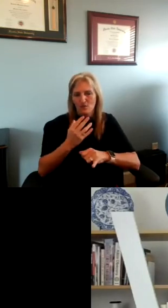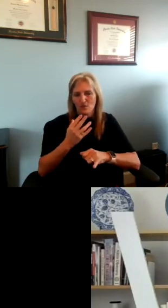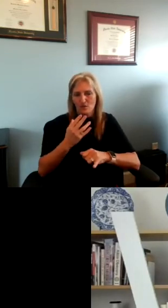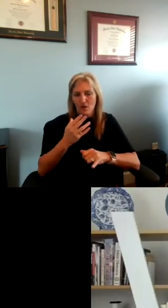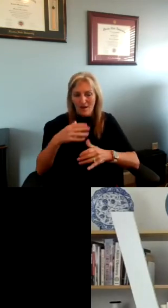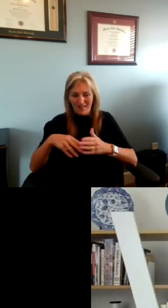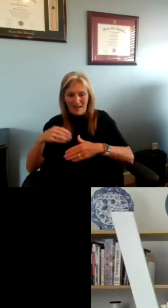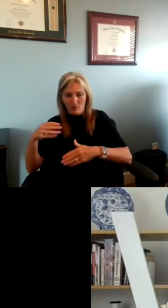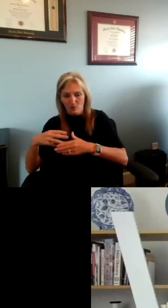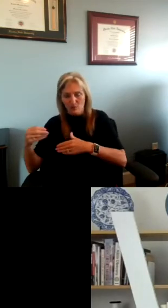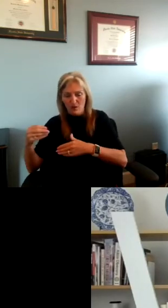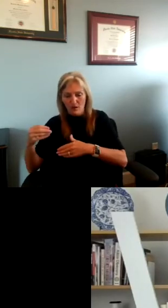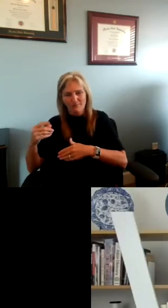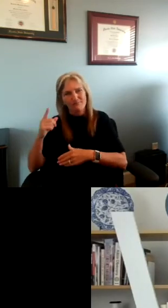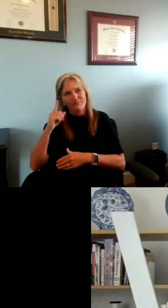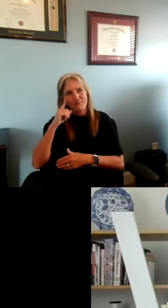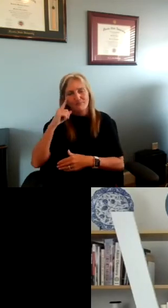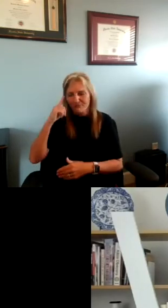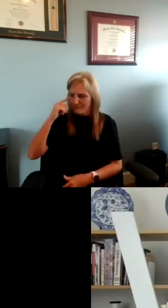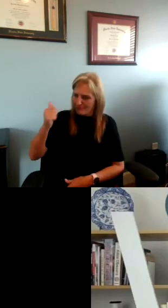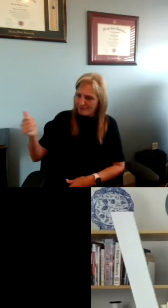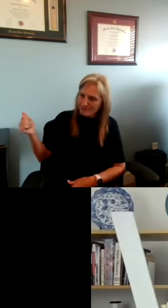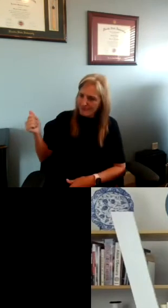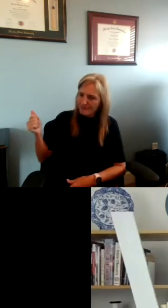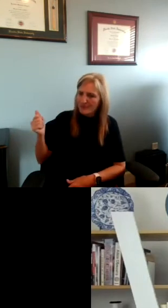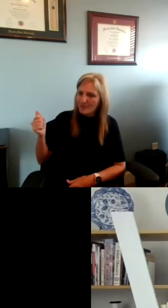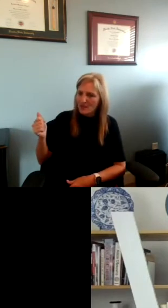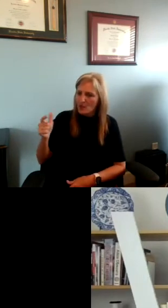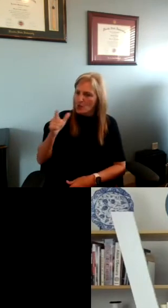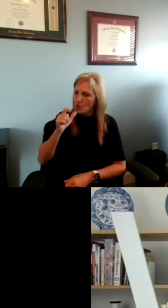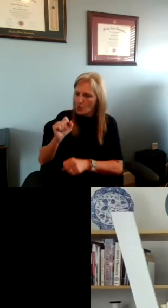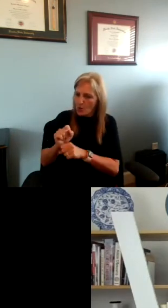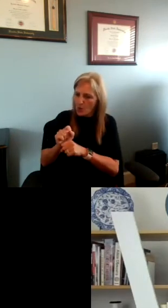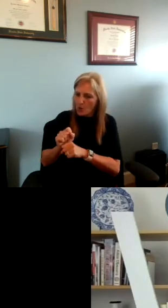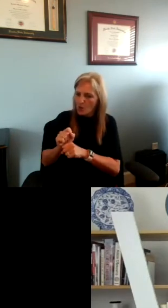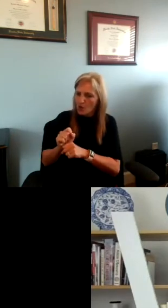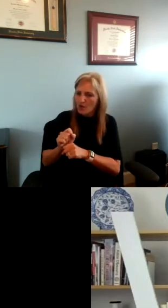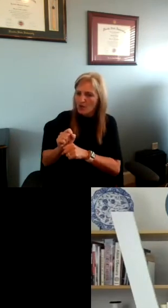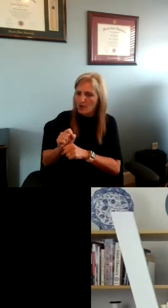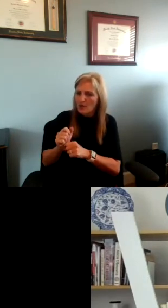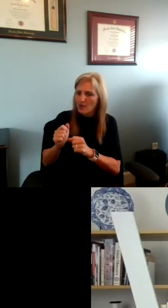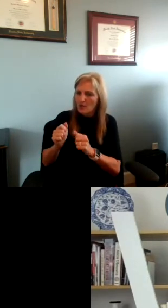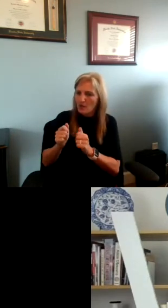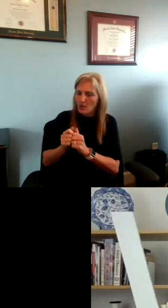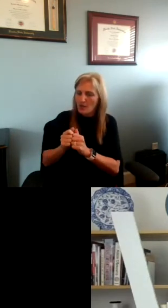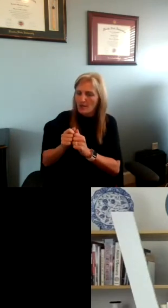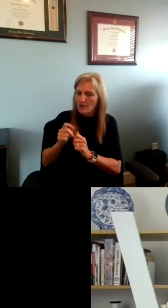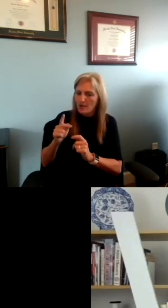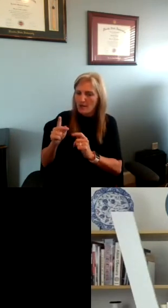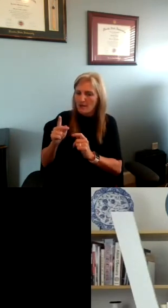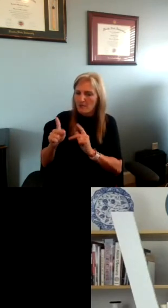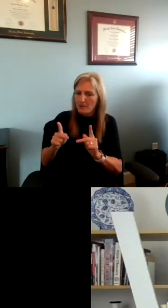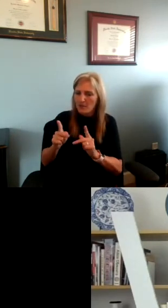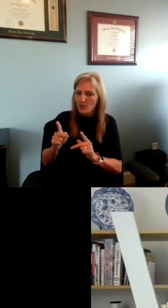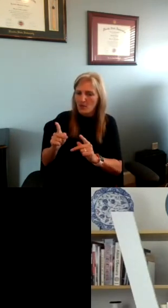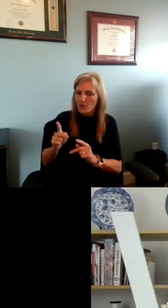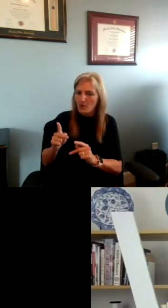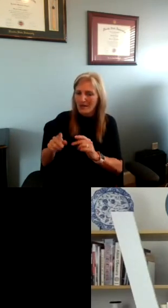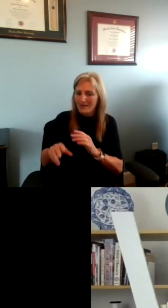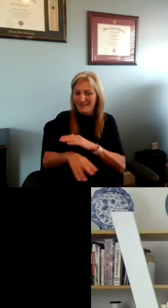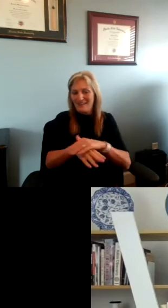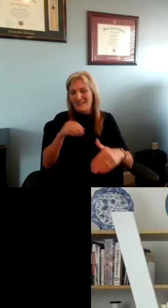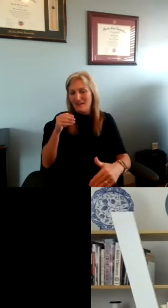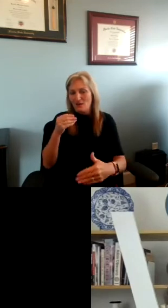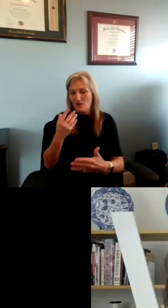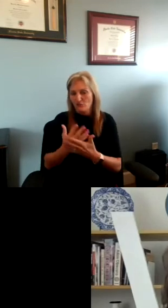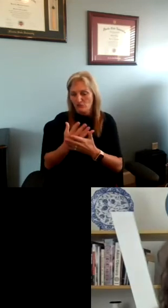the outside, I think it's up to those of us who work in the reentry space or who have worked in the reentry space to embrace folks who